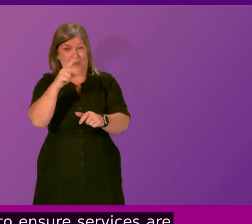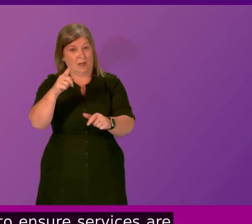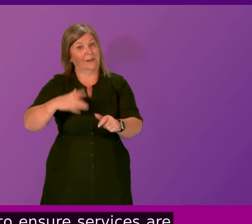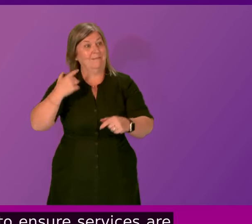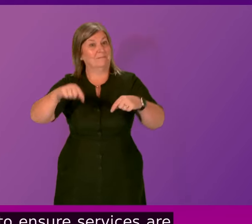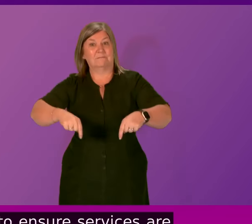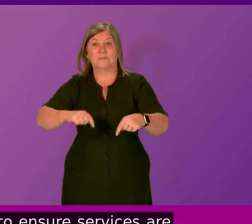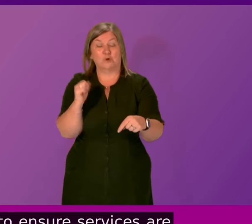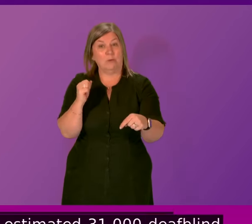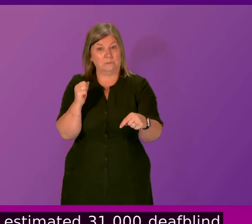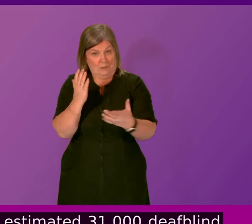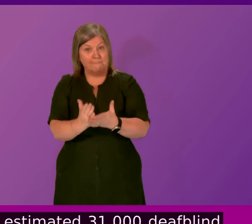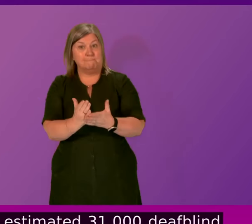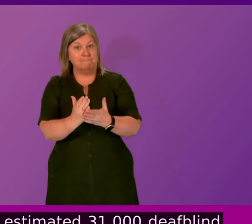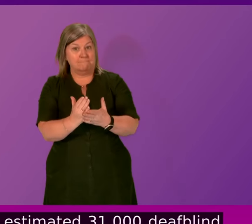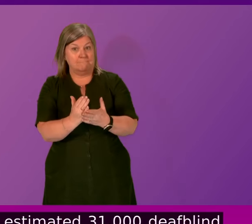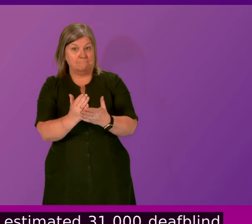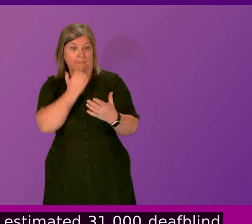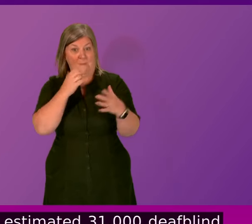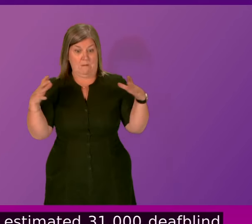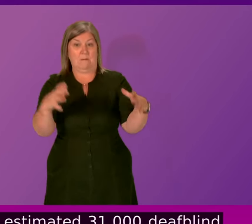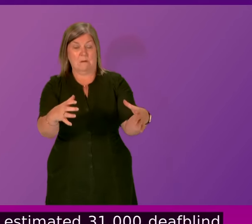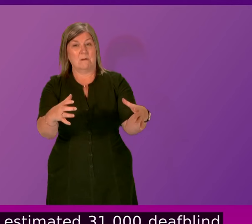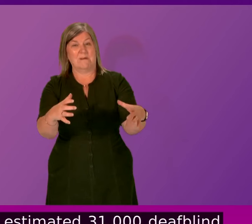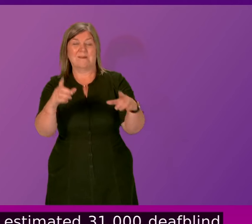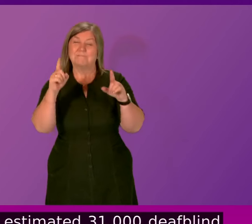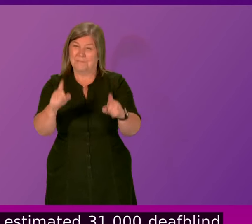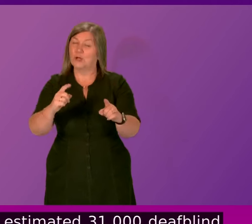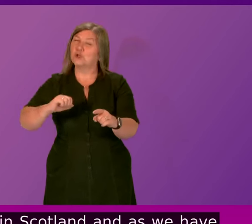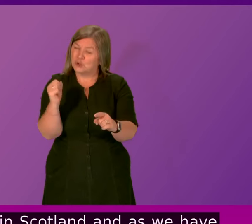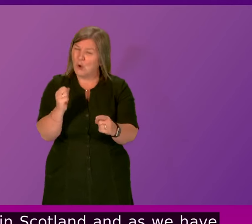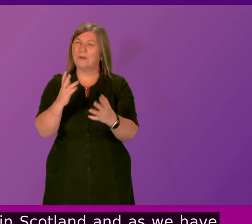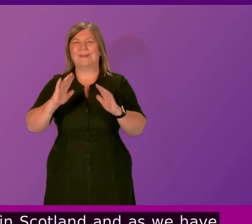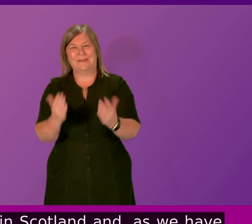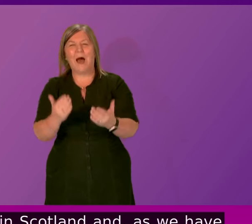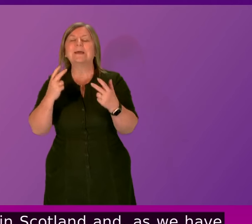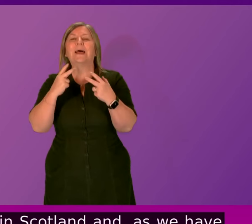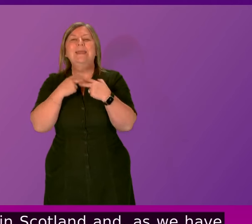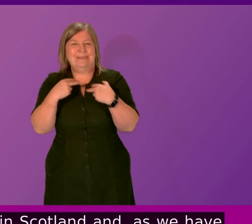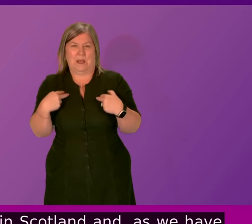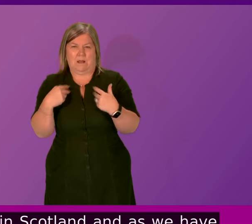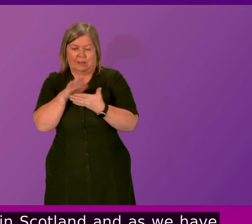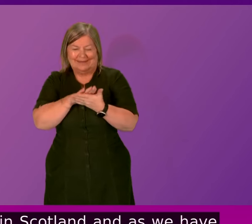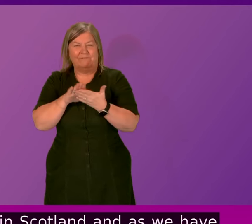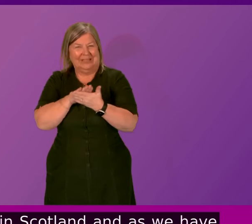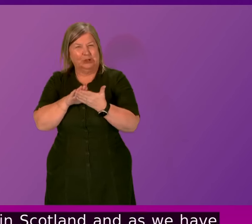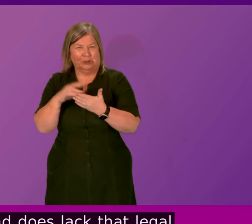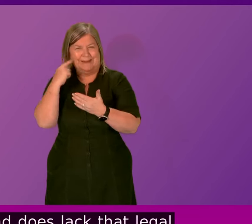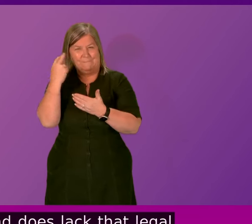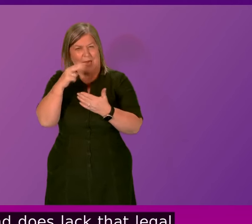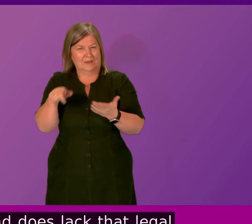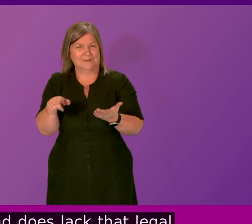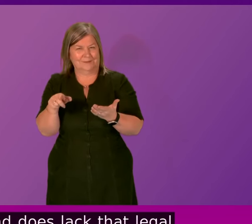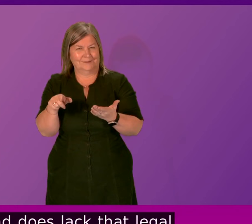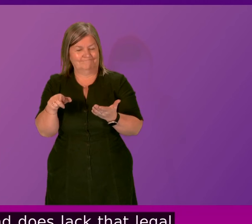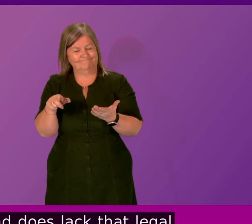in Scotland, and as we have heard this evening, Scotland does lack that legal definition for deafblindness. Now, in my